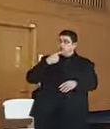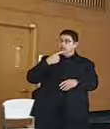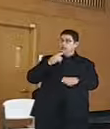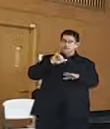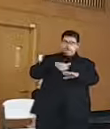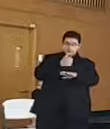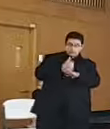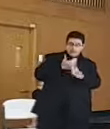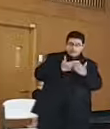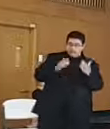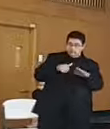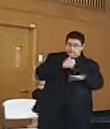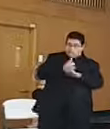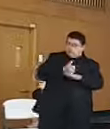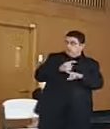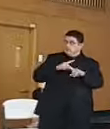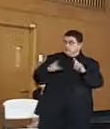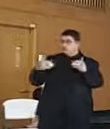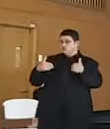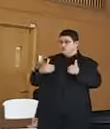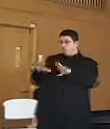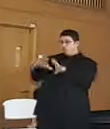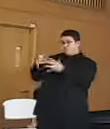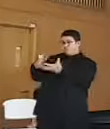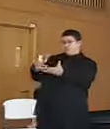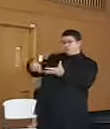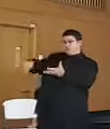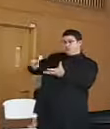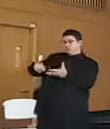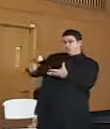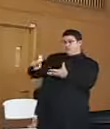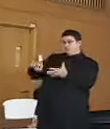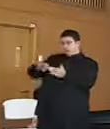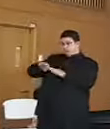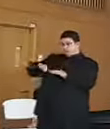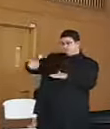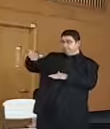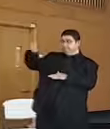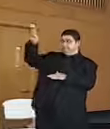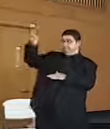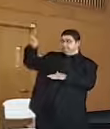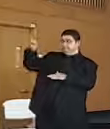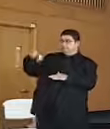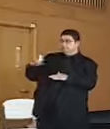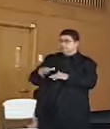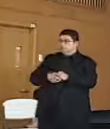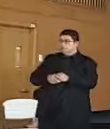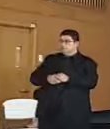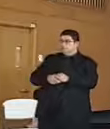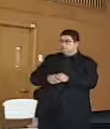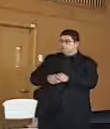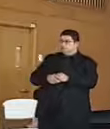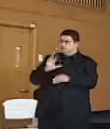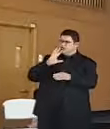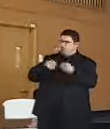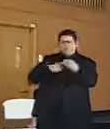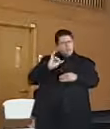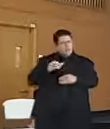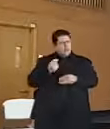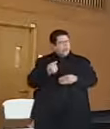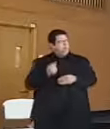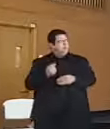but you have this group over here, the cases are high, and that zip code, and I don't understand for this zip code, but talk about that a little